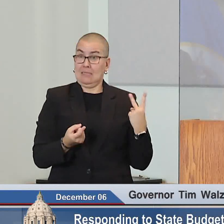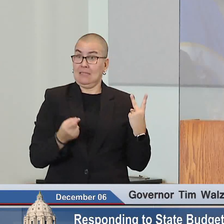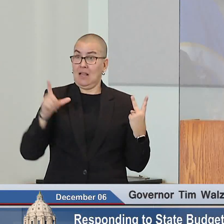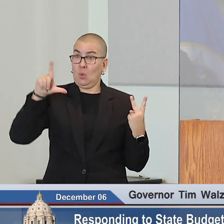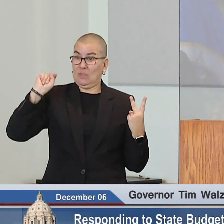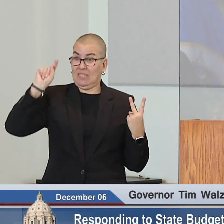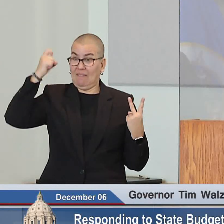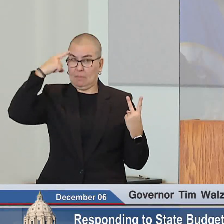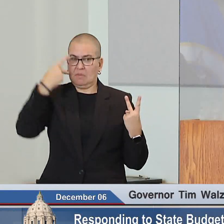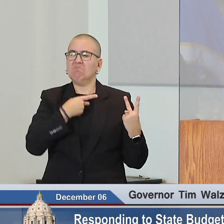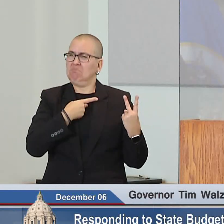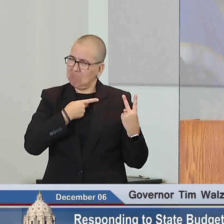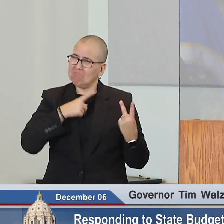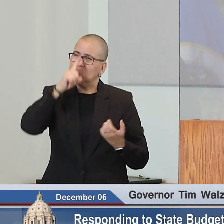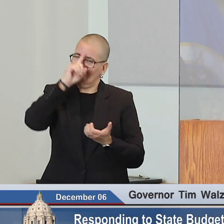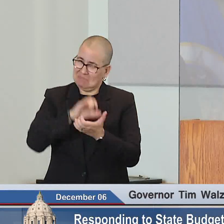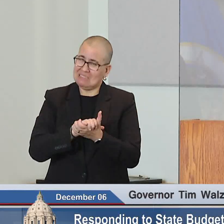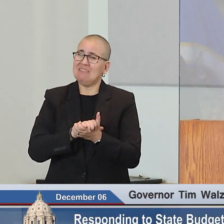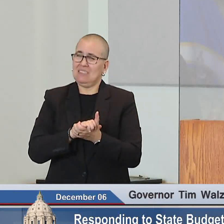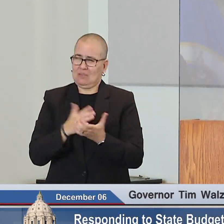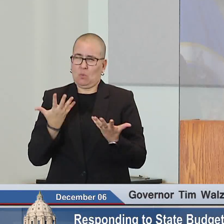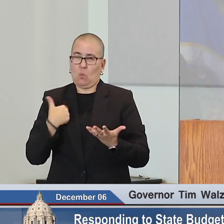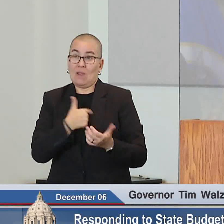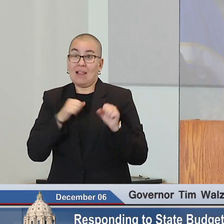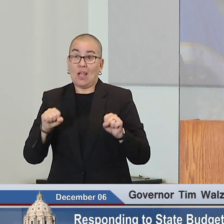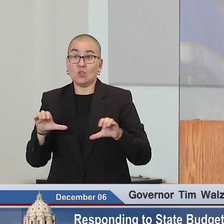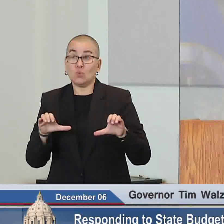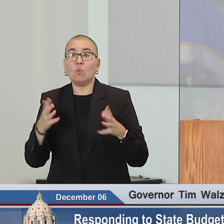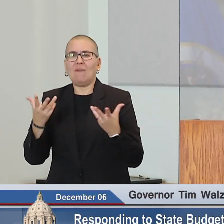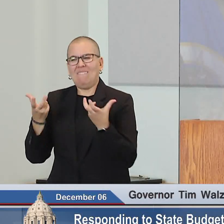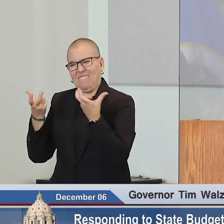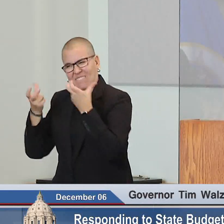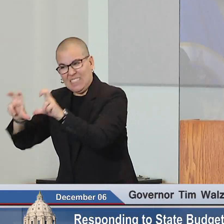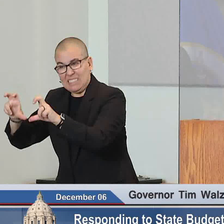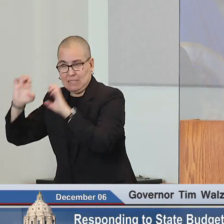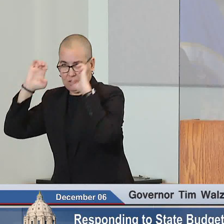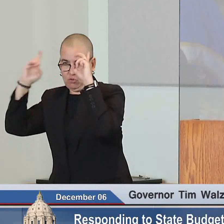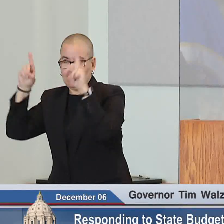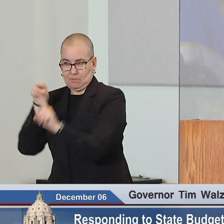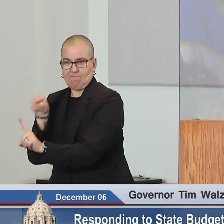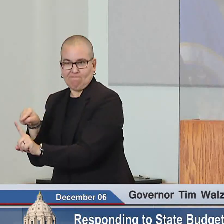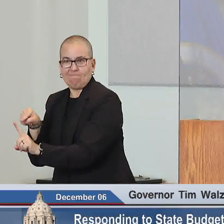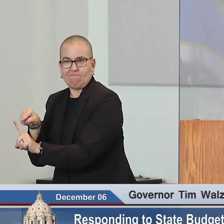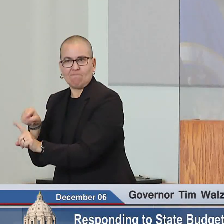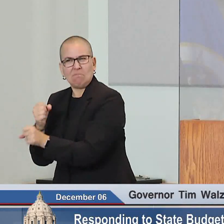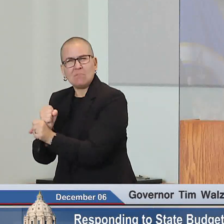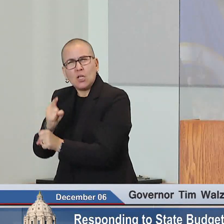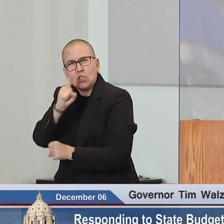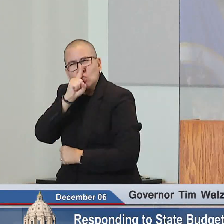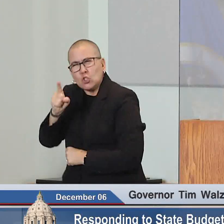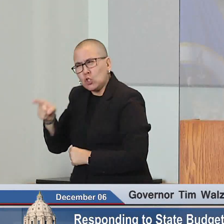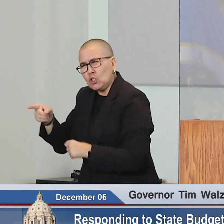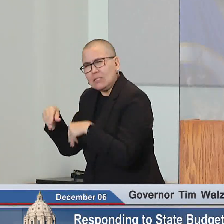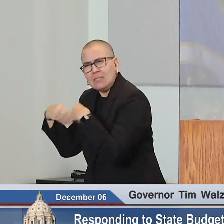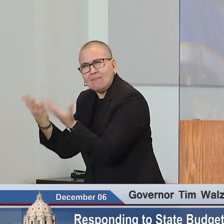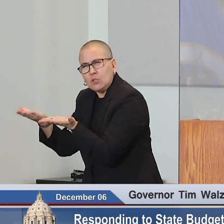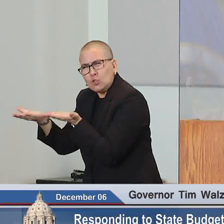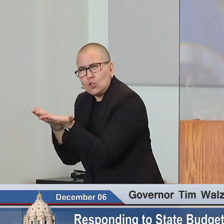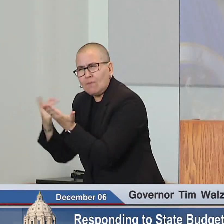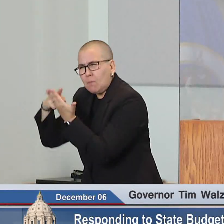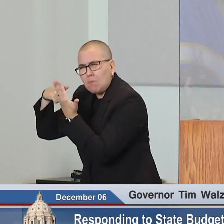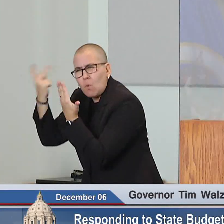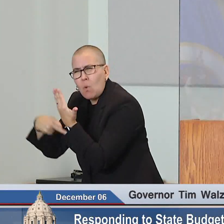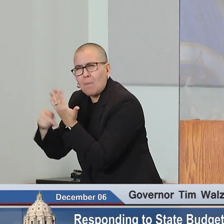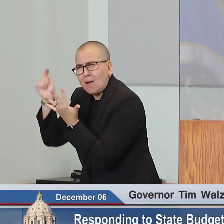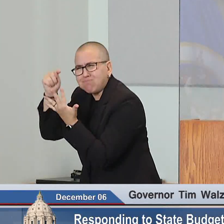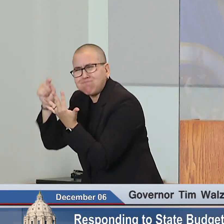believe the things that we can do are investing in education and in our classrooms, making sure that all of the services are there, whether it's making sure every child has a meal